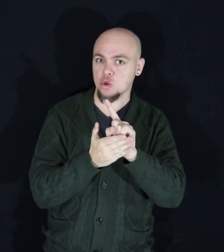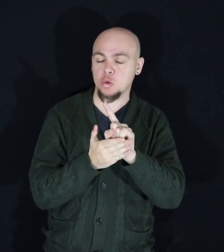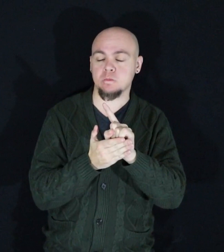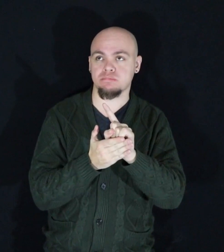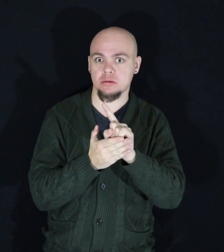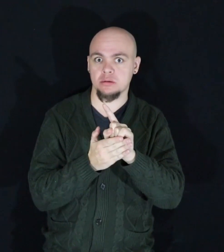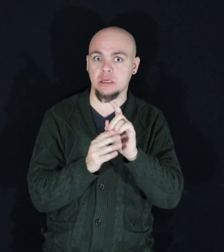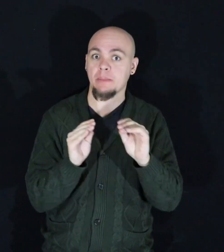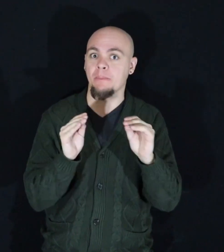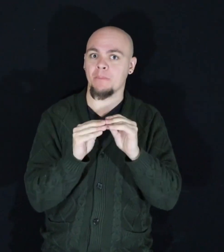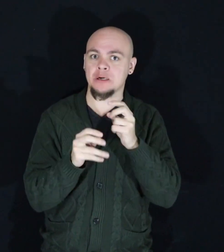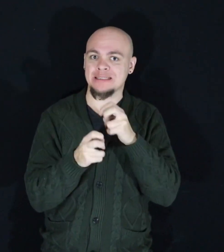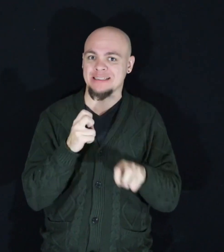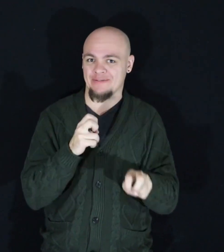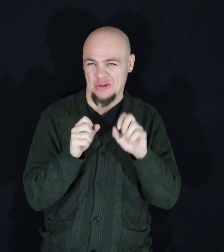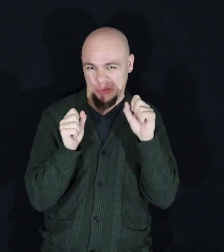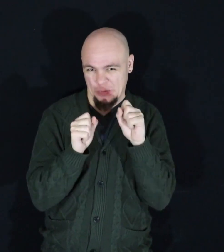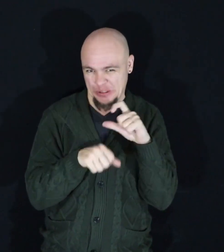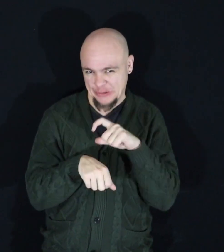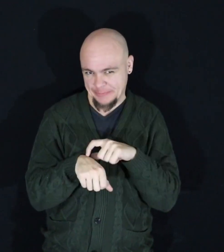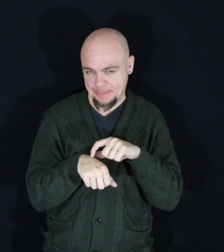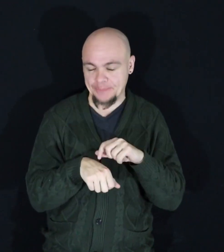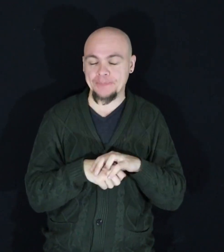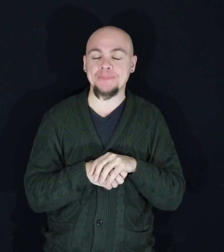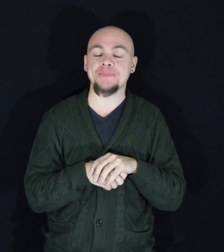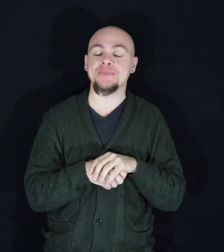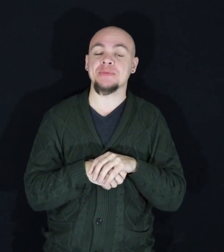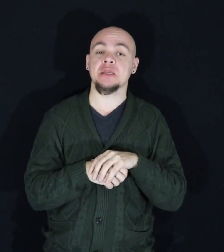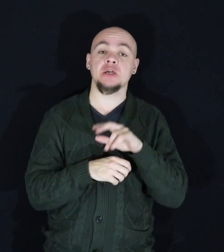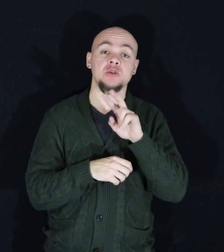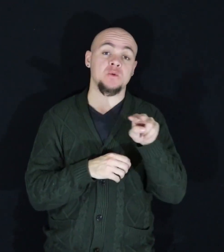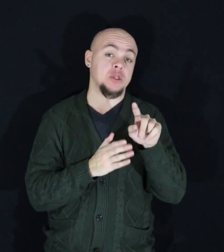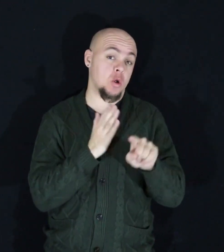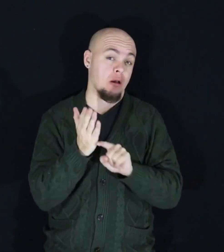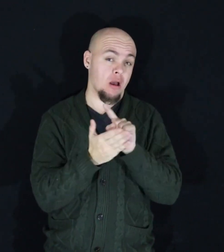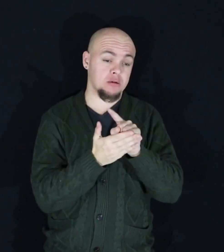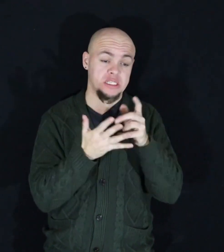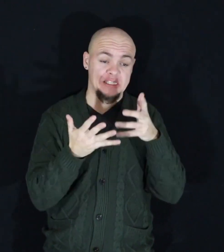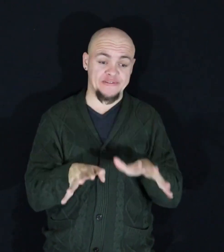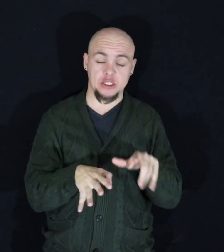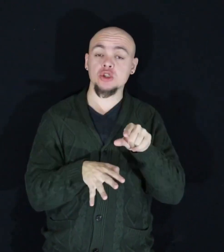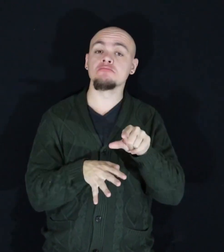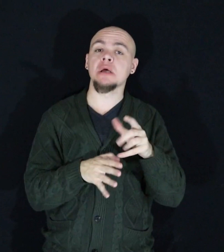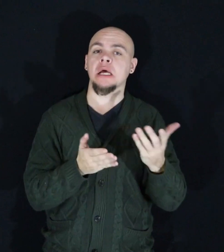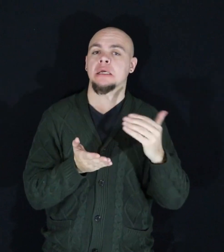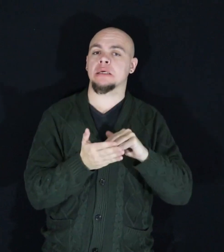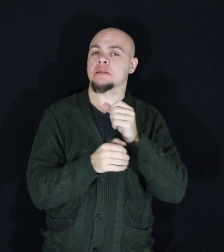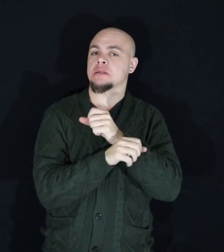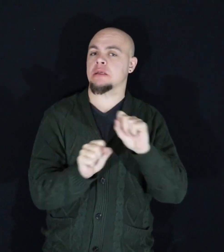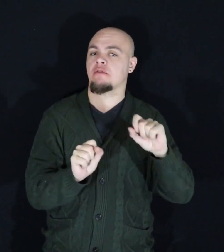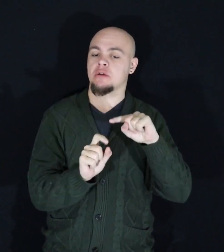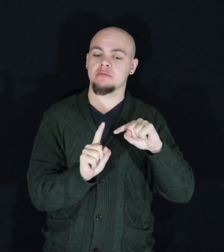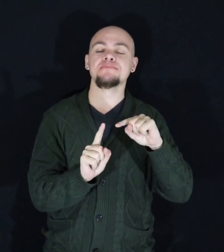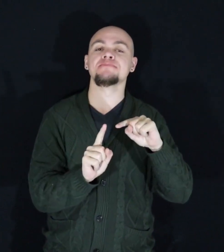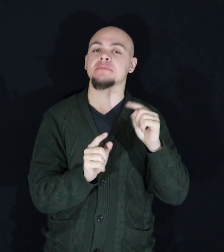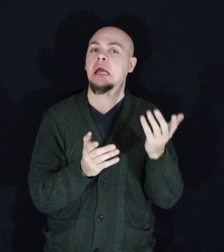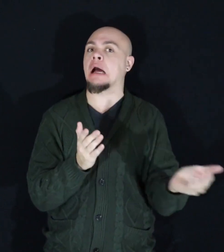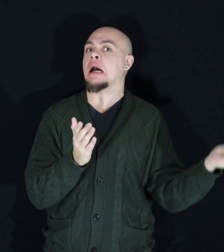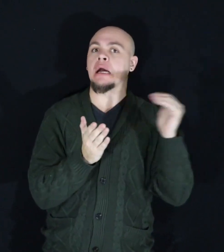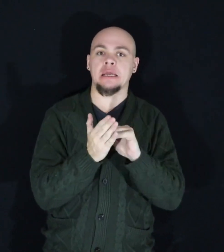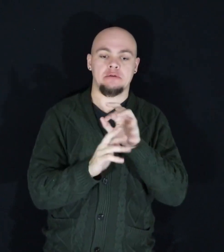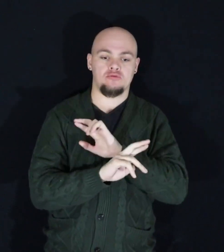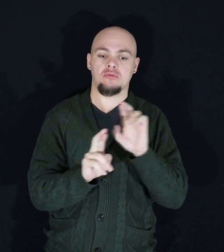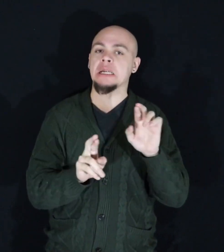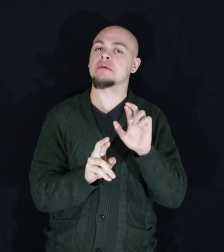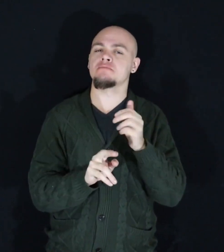more difficult it is in the winter. After 22 hours, Andrew and I found ourselves safe once again in the vans, getting prepared to do it all over again a few